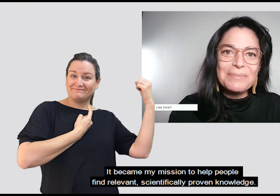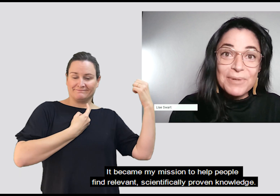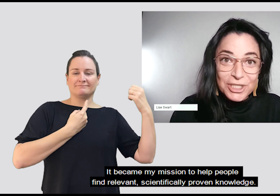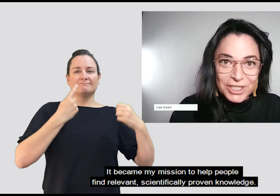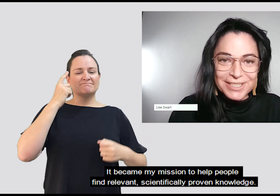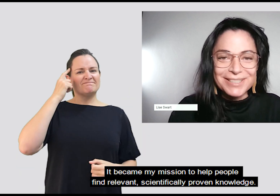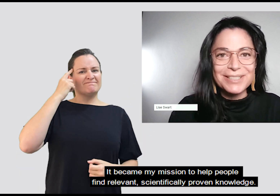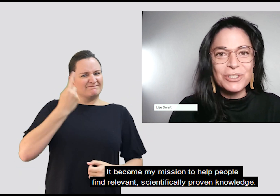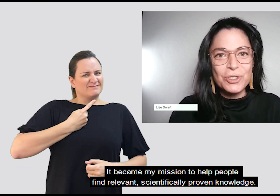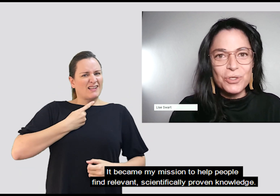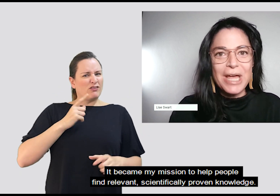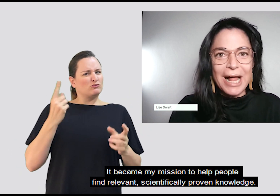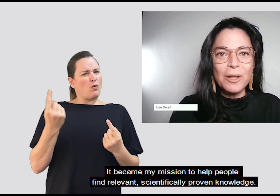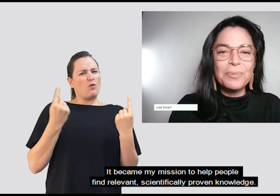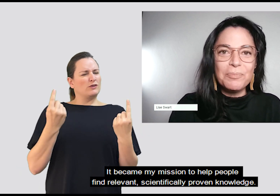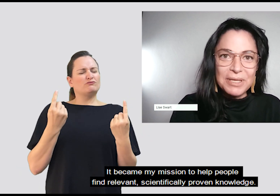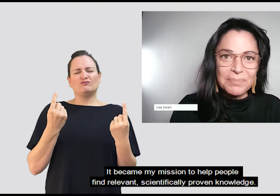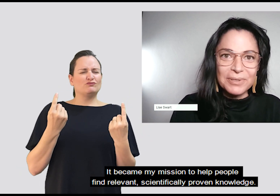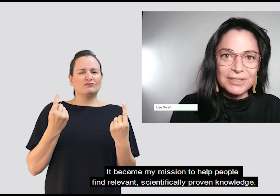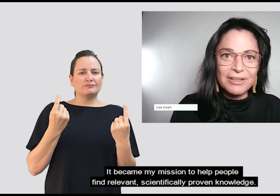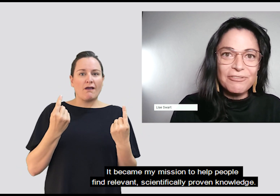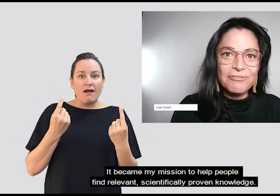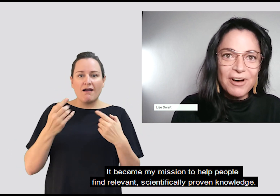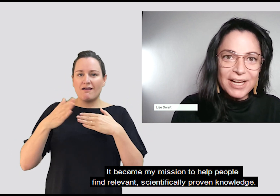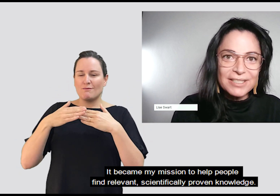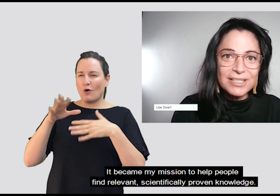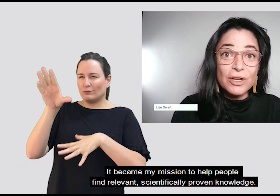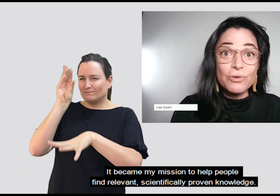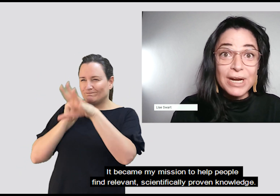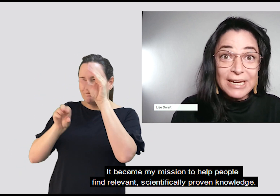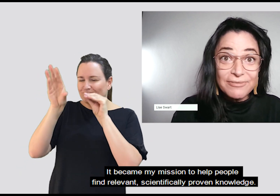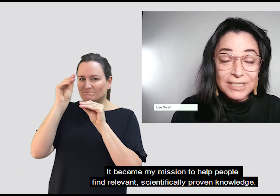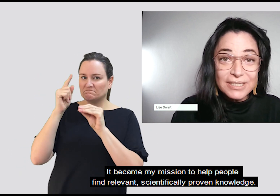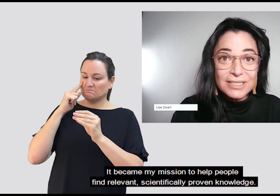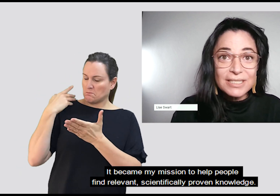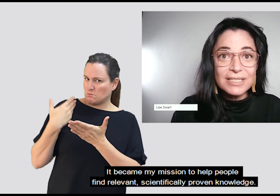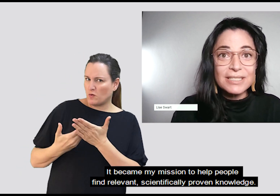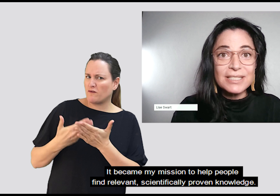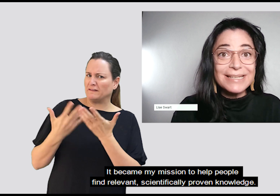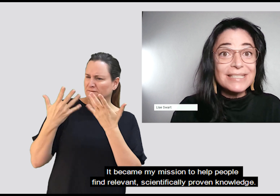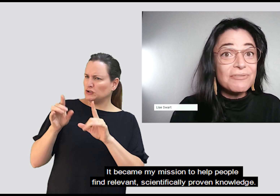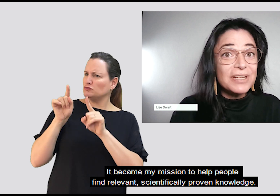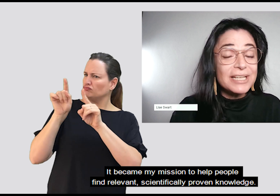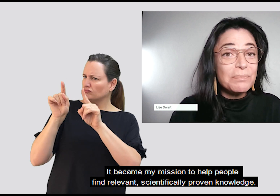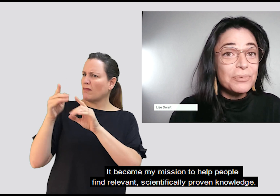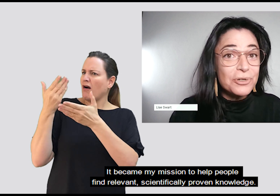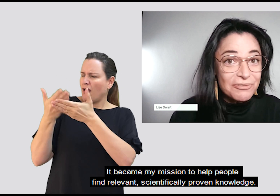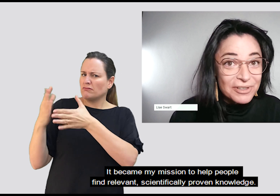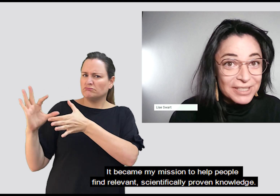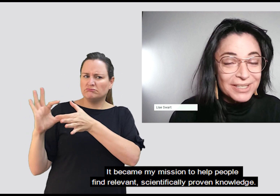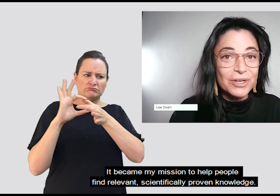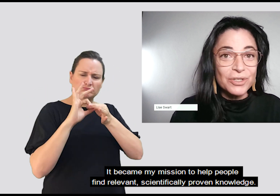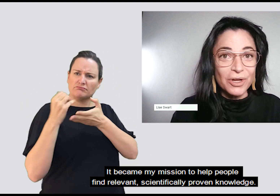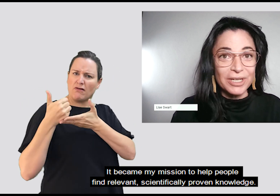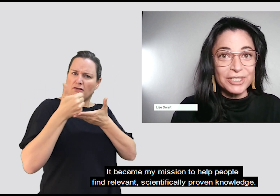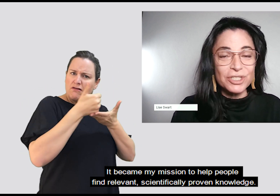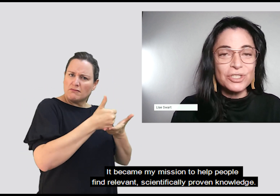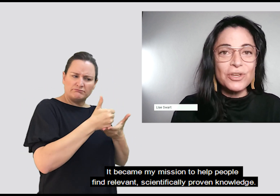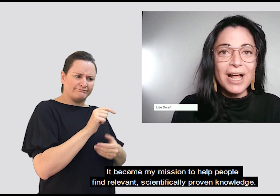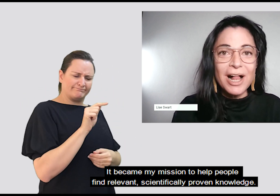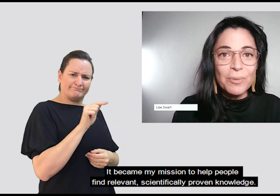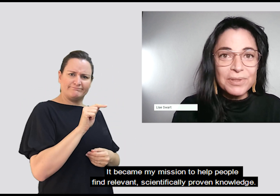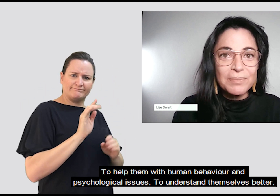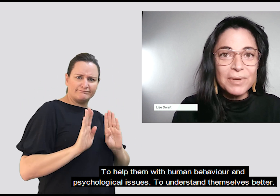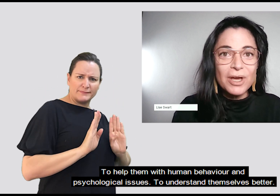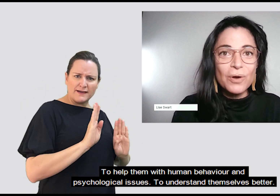And it became my mission to help people find relevant, scientifically proven